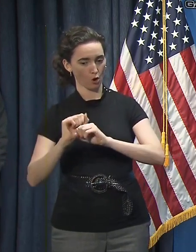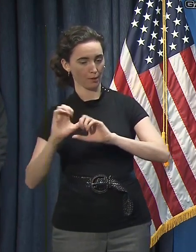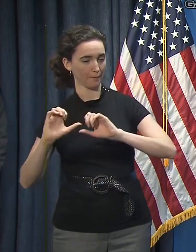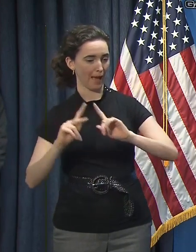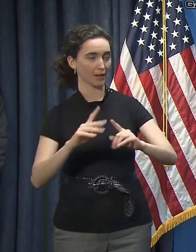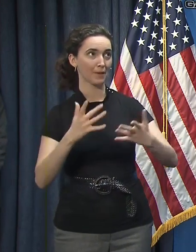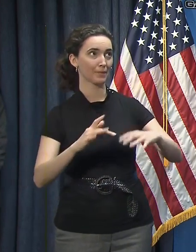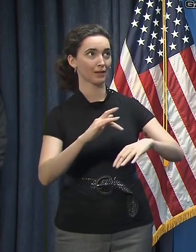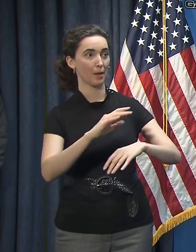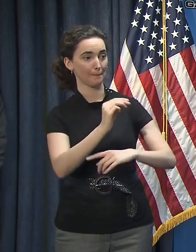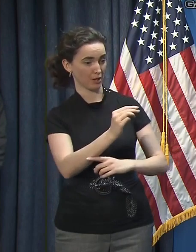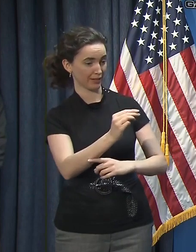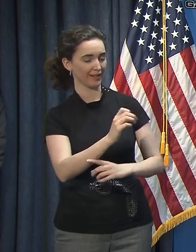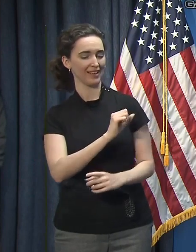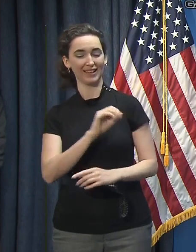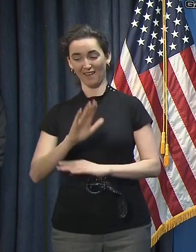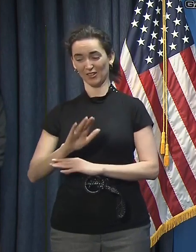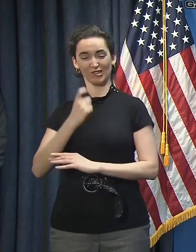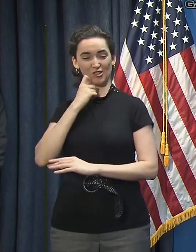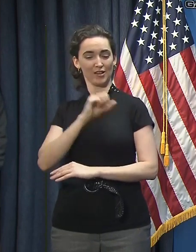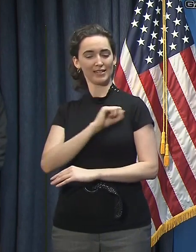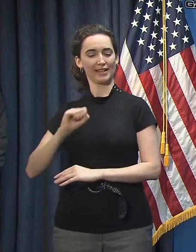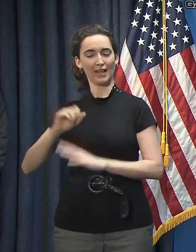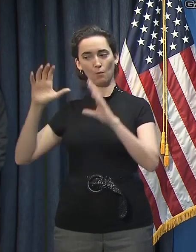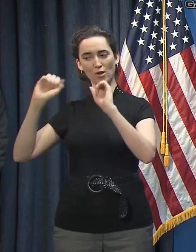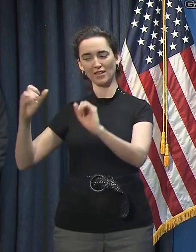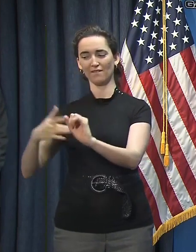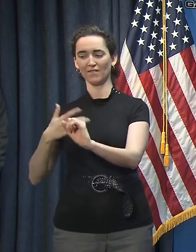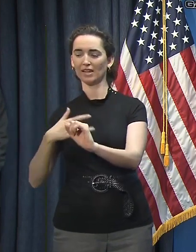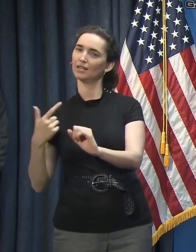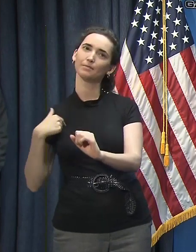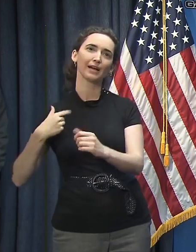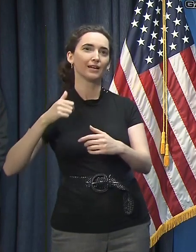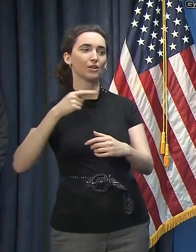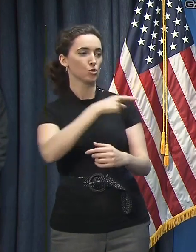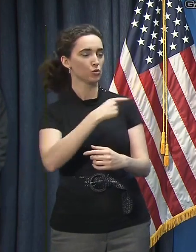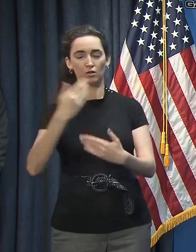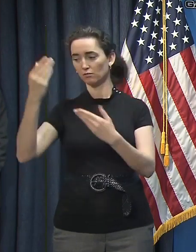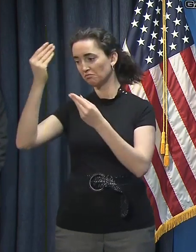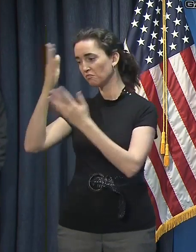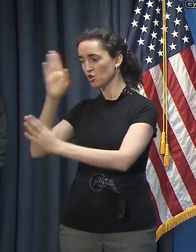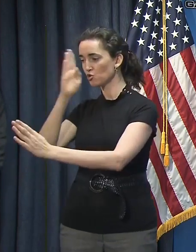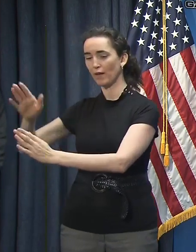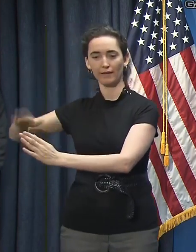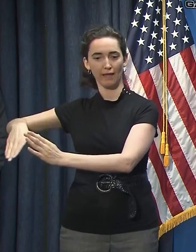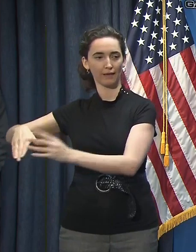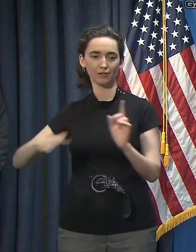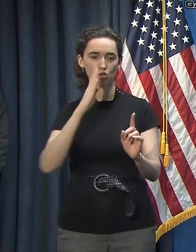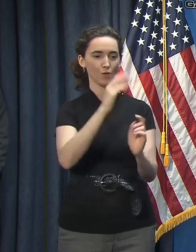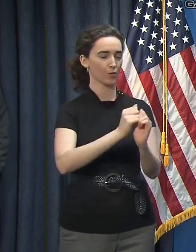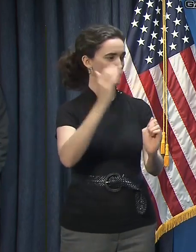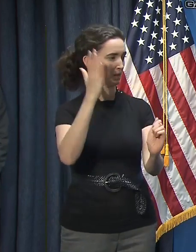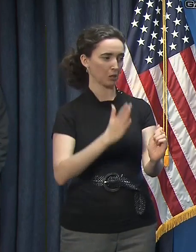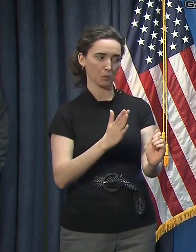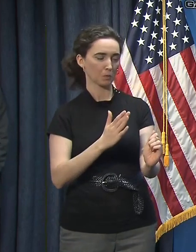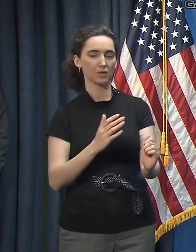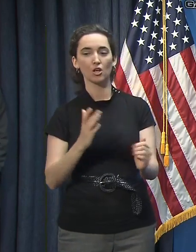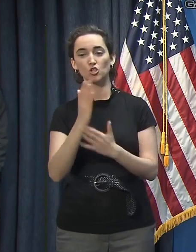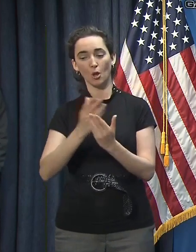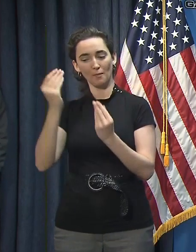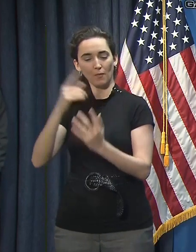Monday, the Senate president told me this afternoon that he didn't feel you'd been forthcoming with him and with the speaker of information. He